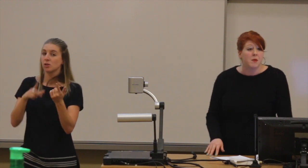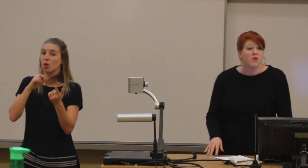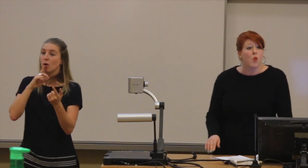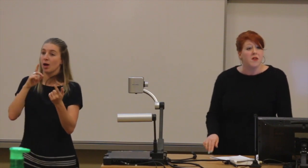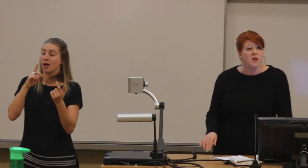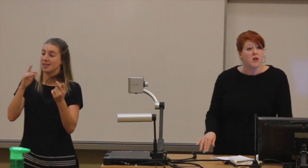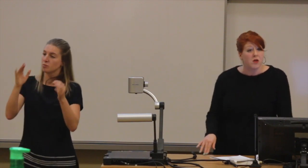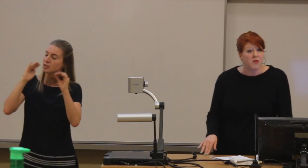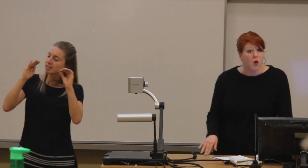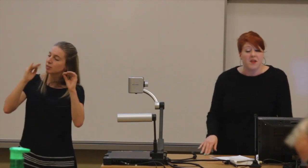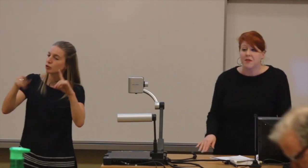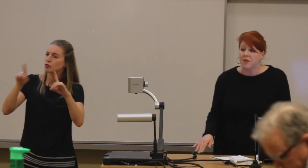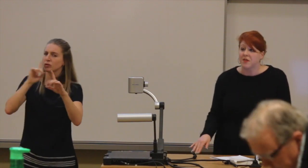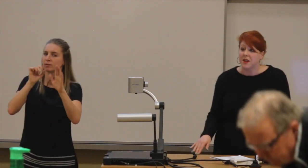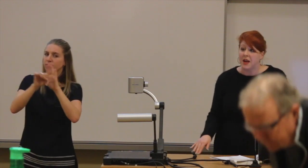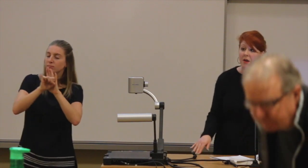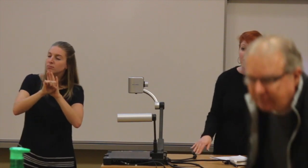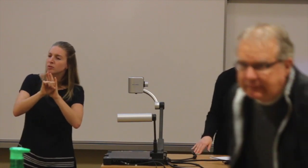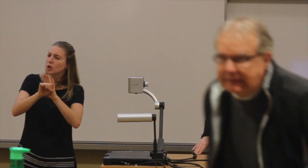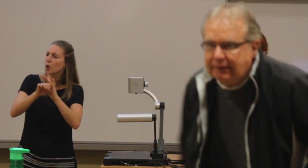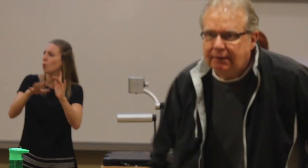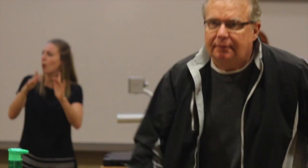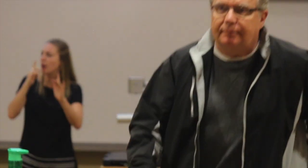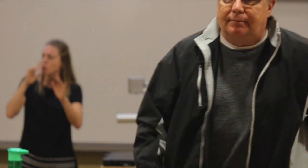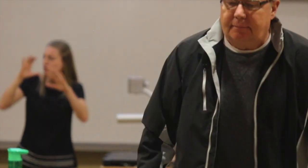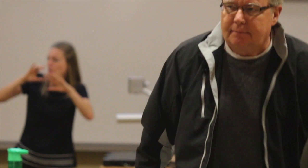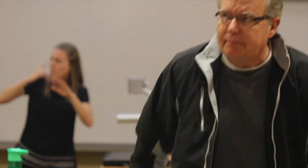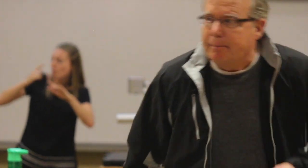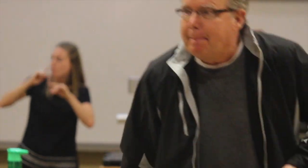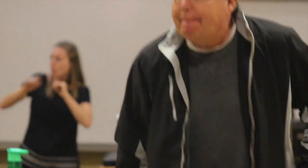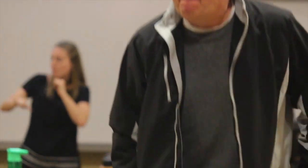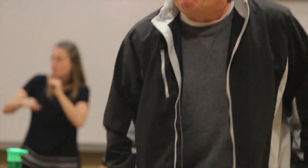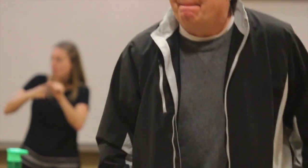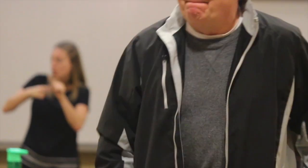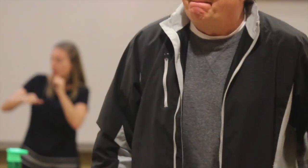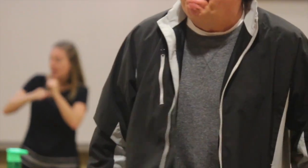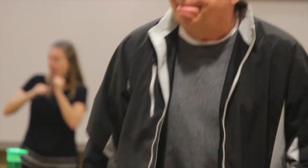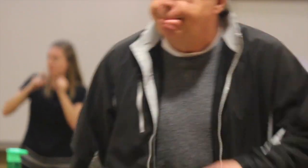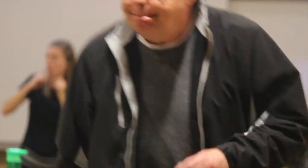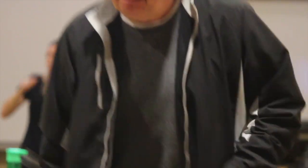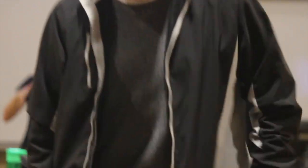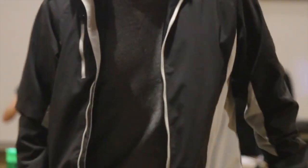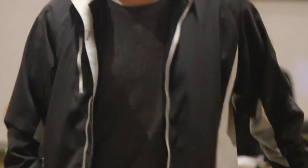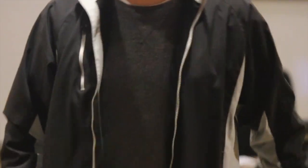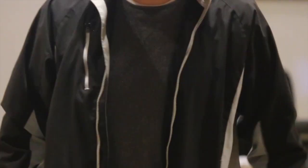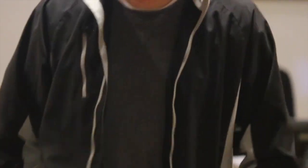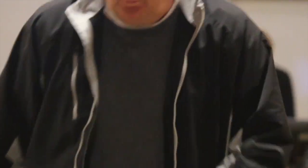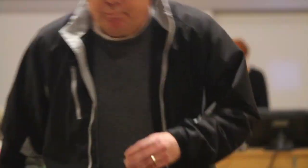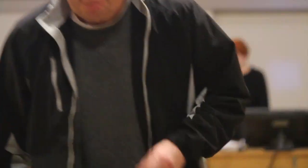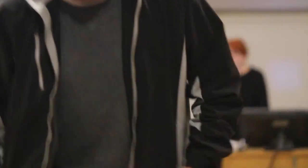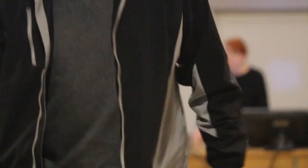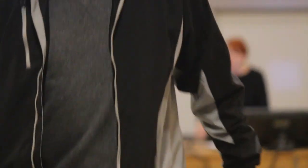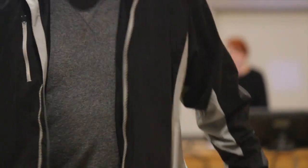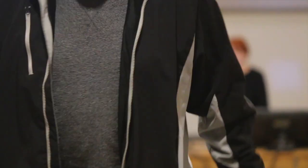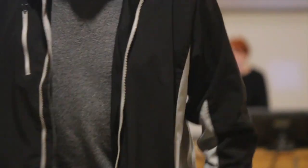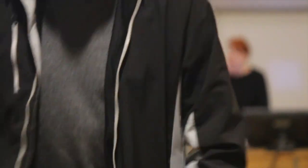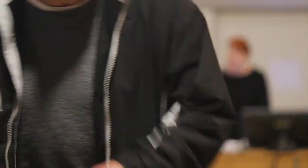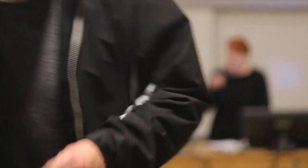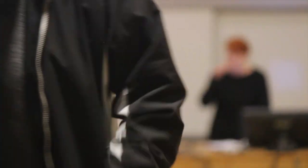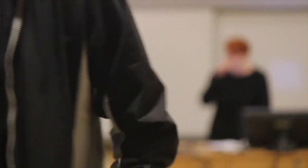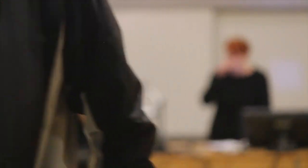and symptoms, what to look for as a first aider for the most prevalent mental health problems in Canadian society. Equips you again